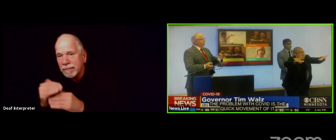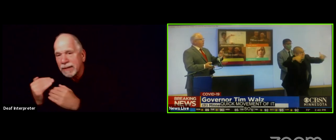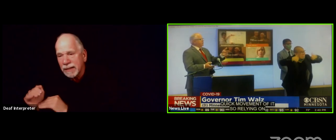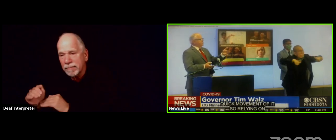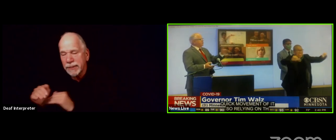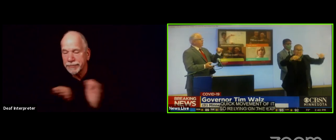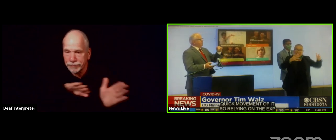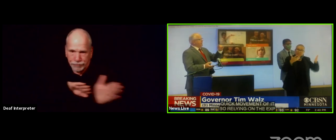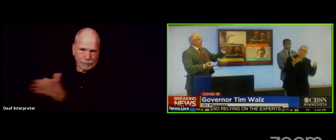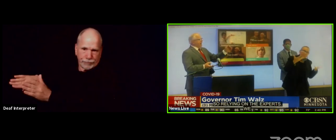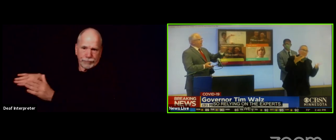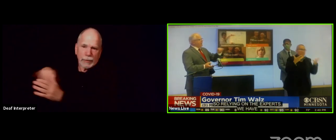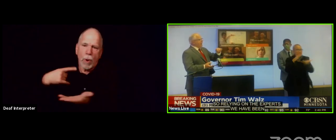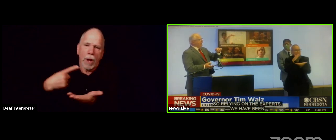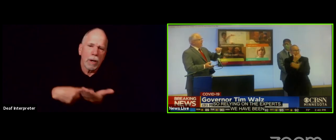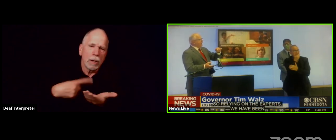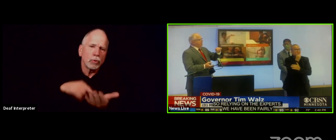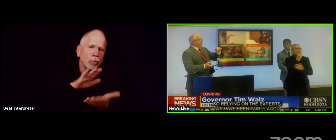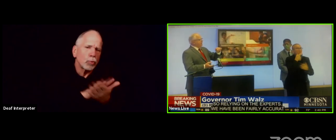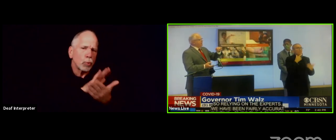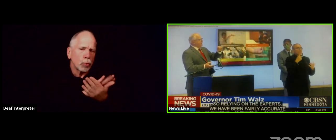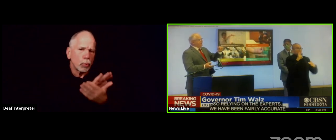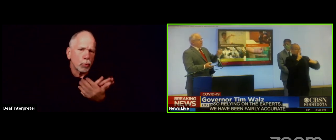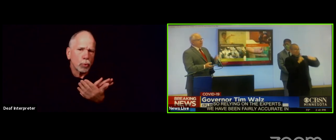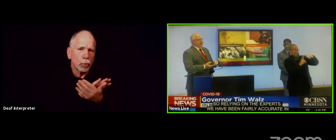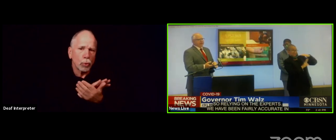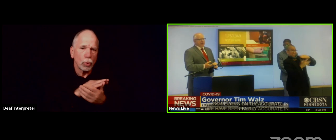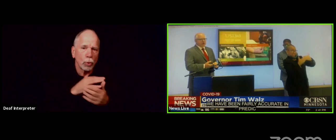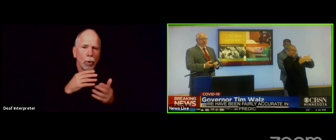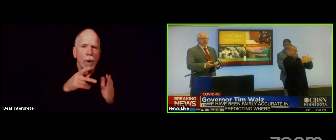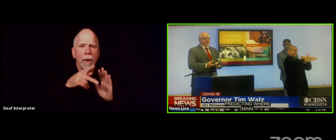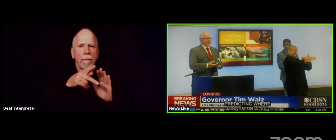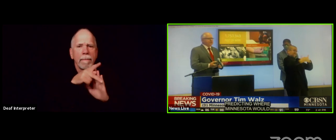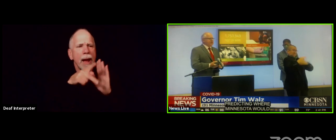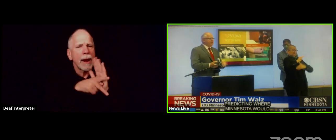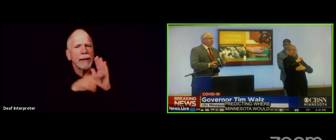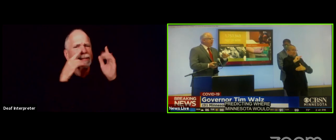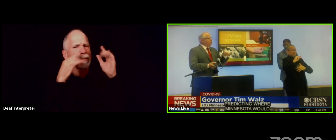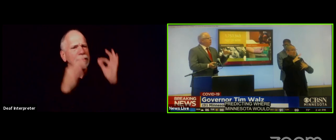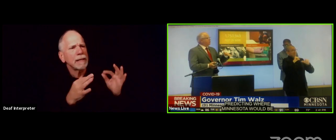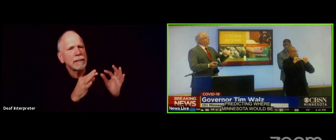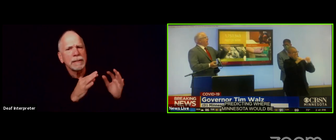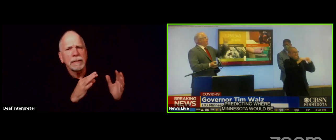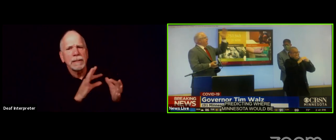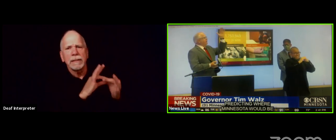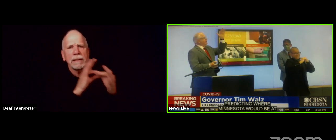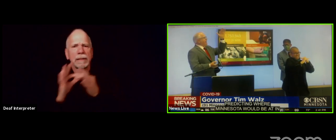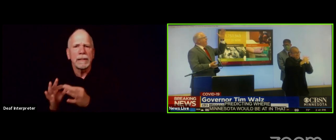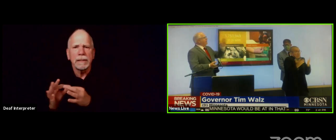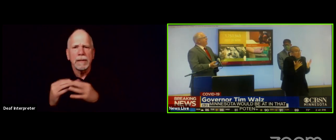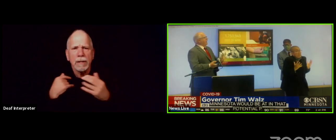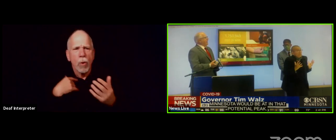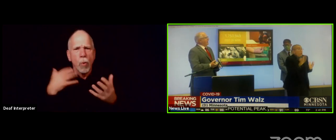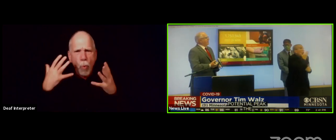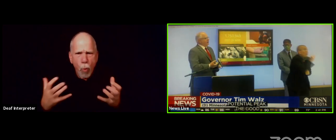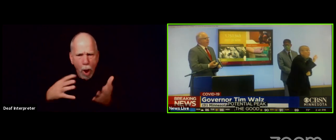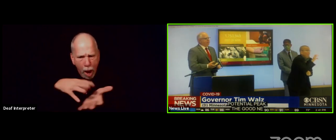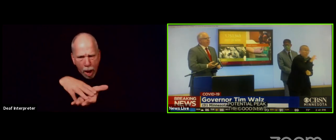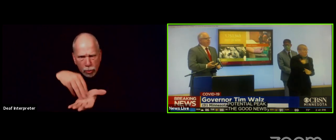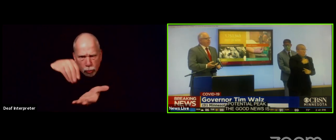predicting where Minnesota would be at in that potential peak. The good news is that we never really spiked out the top,